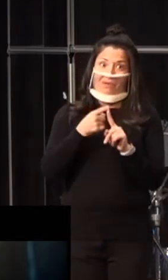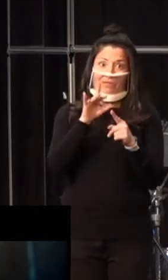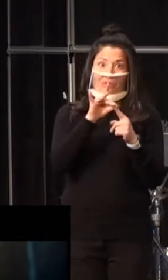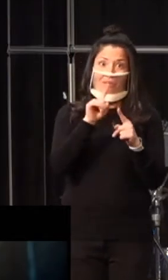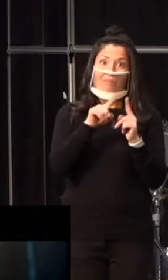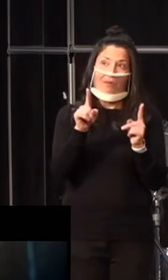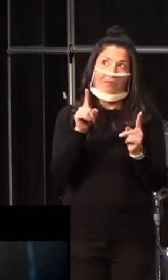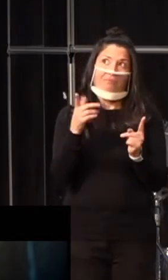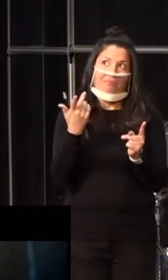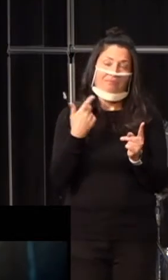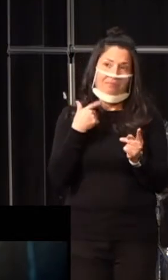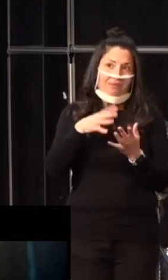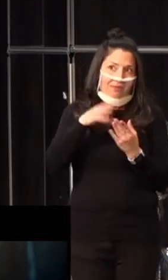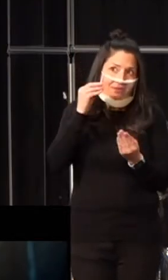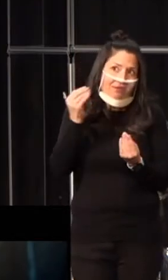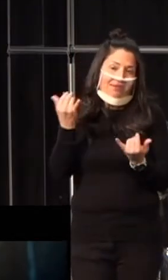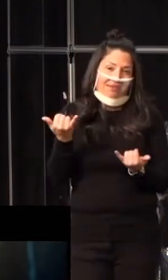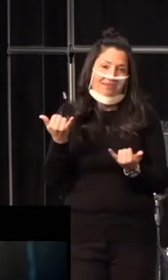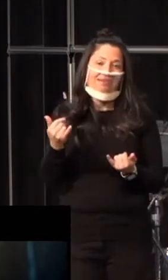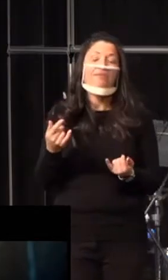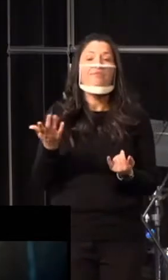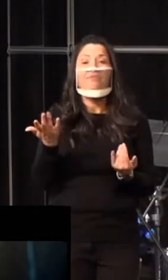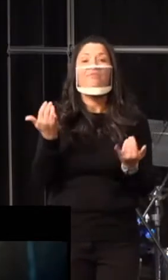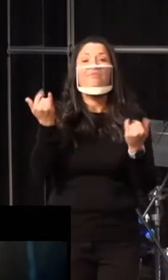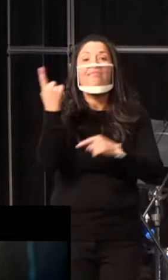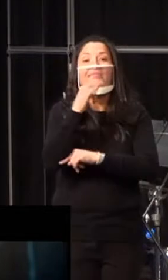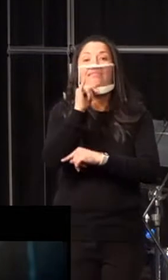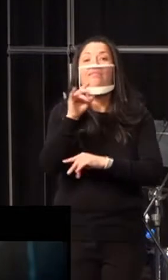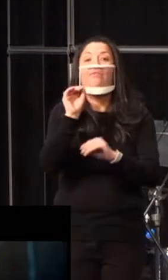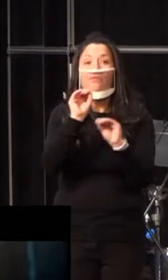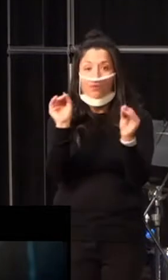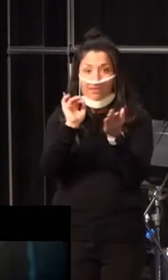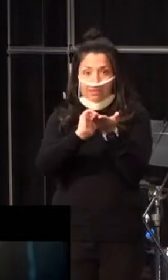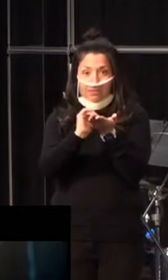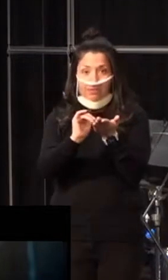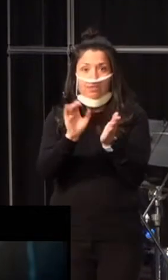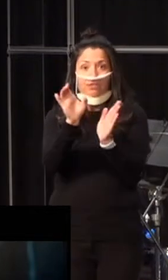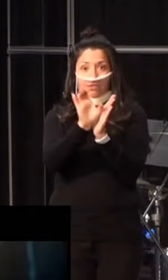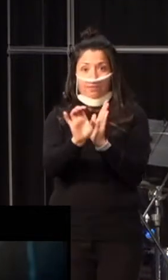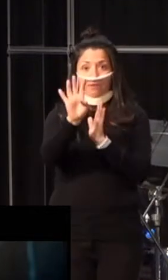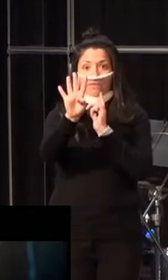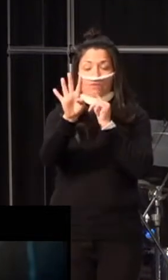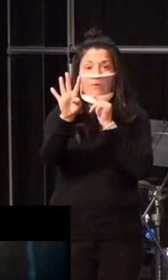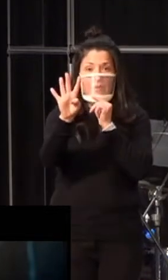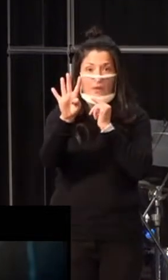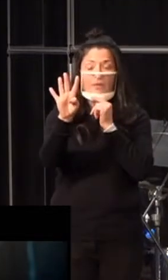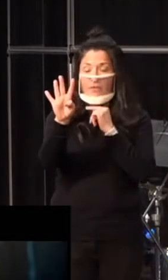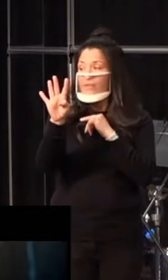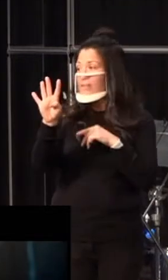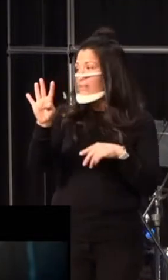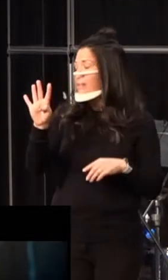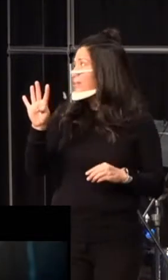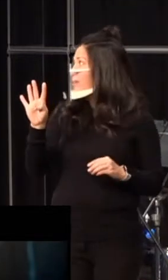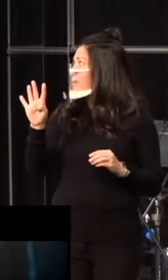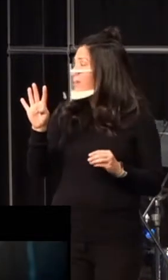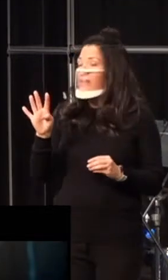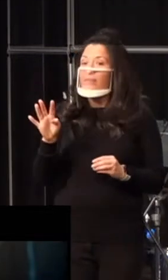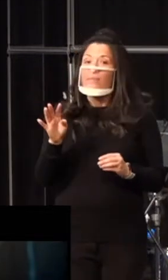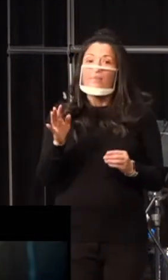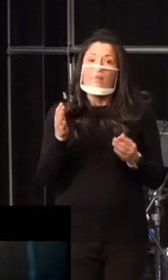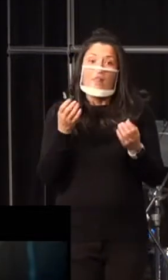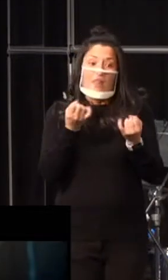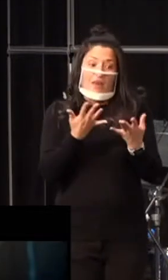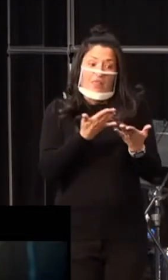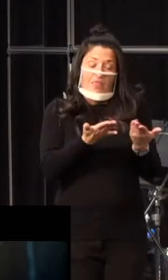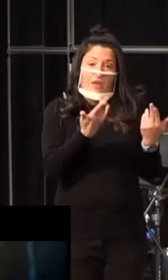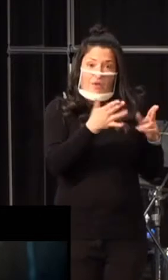no excuses. Today we're jumping into chapter 4 of a story that has a lot of things that have happened already, and there's several things that are going to happen,